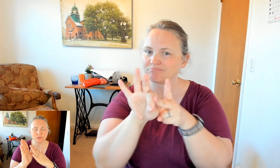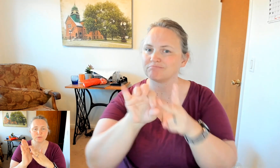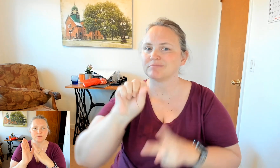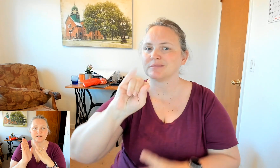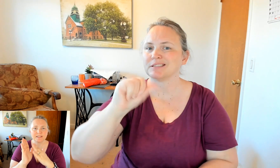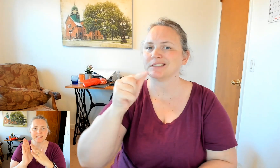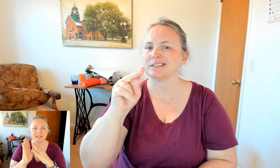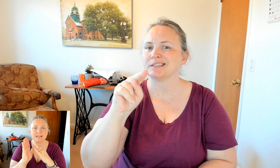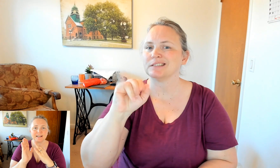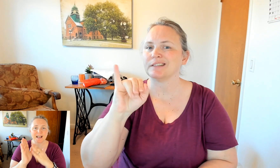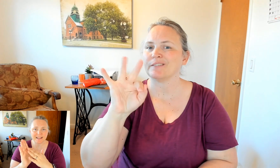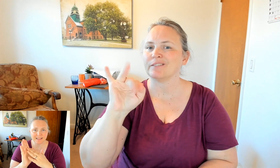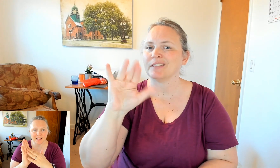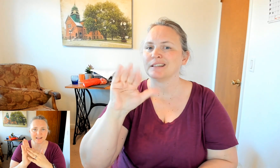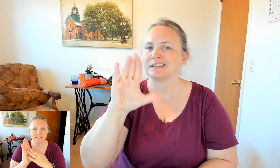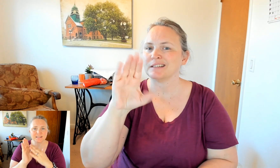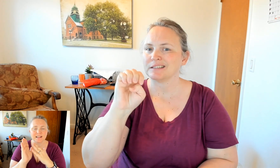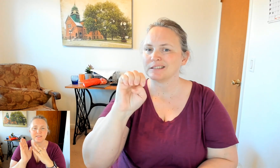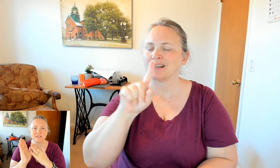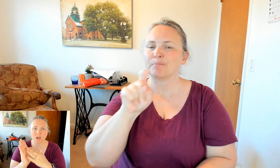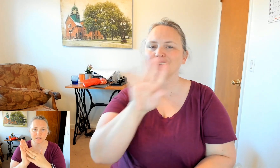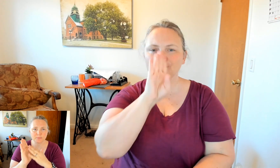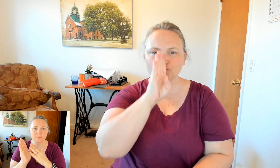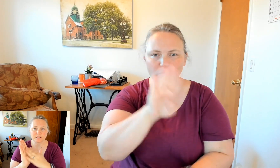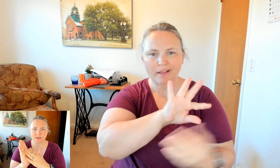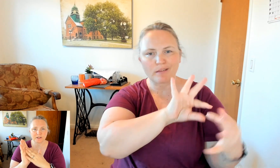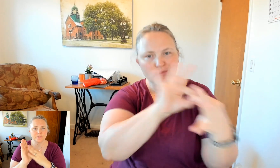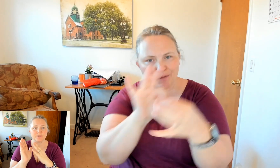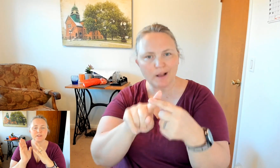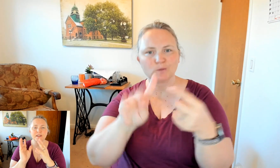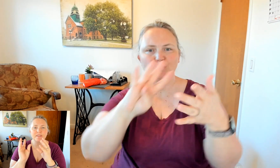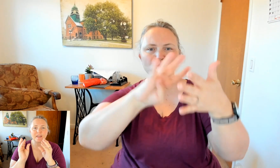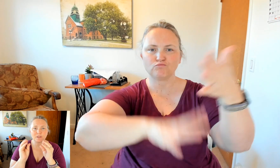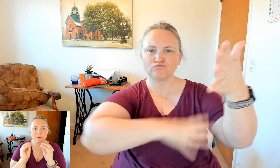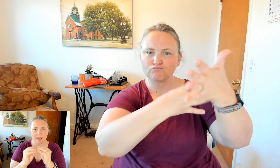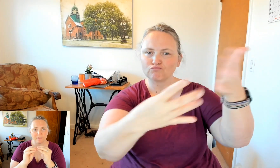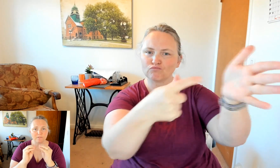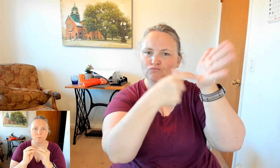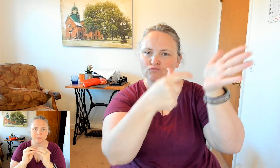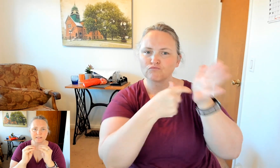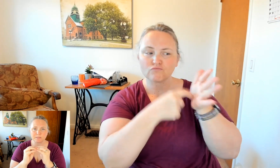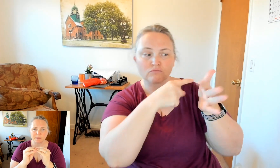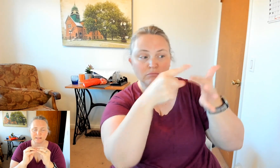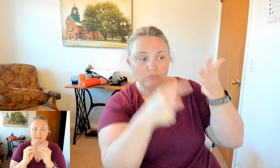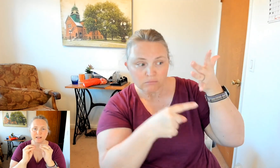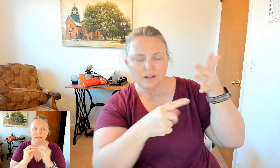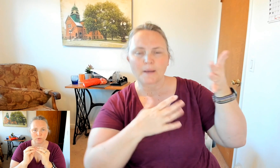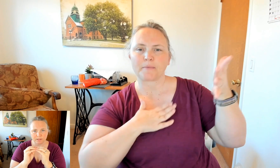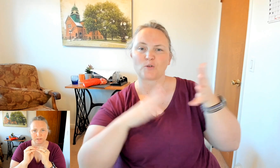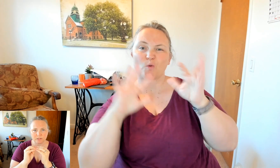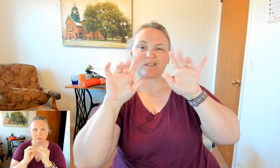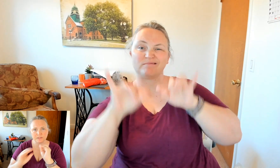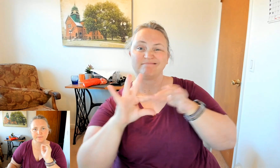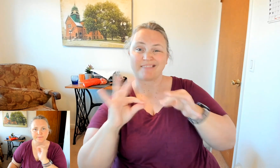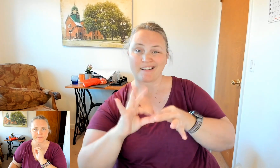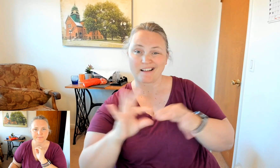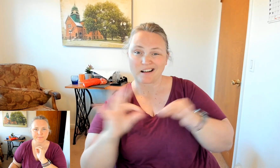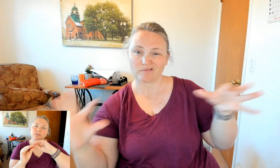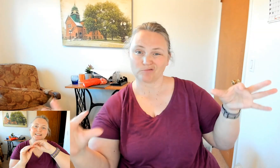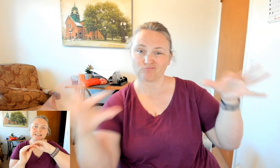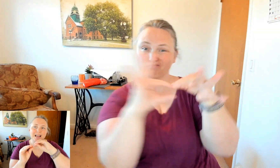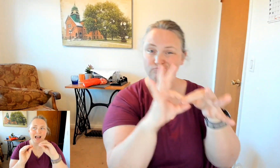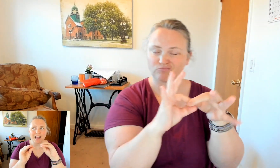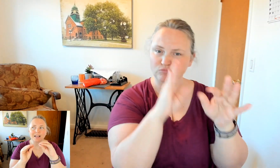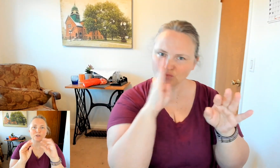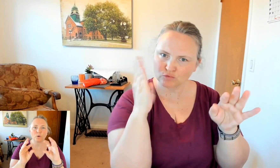directly to the guidelines and the document materials that you have for what is expected at your institution.